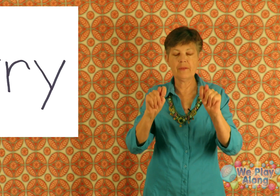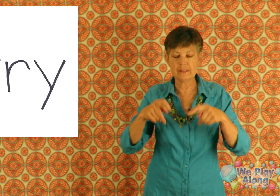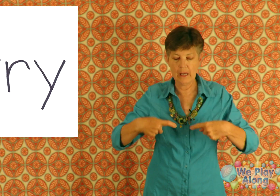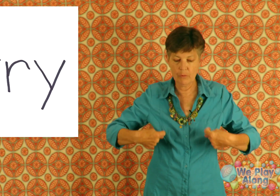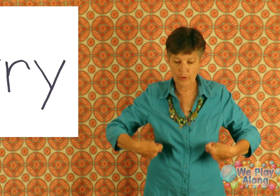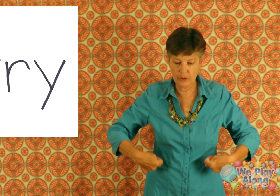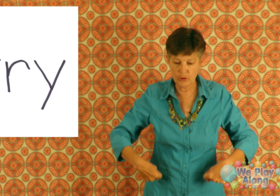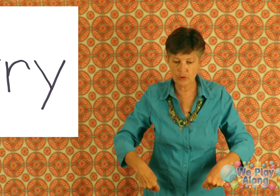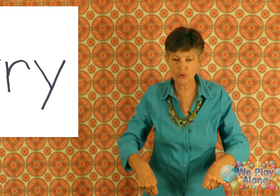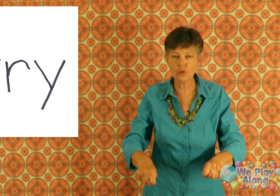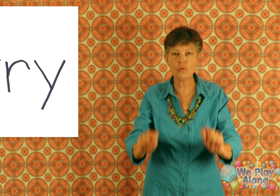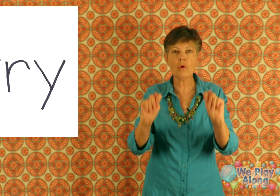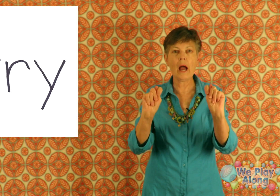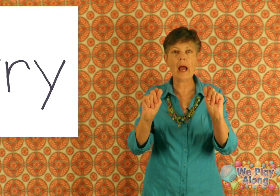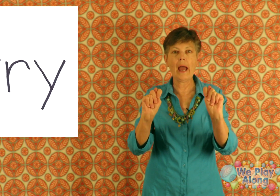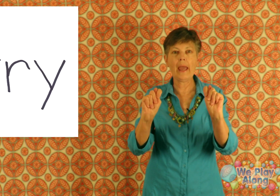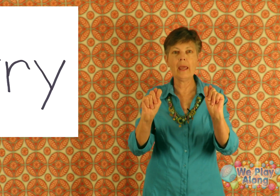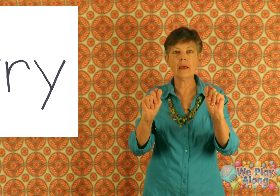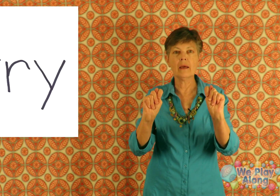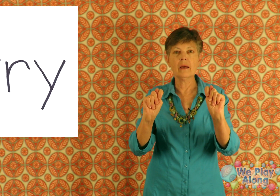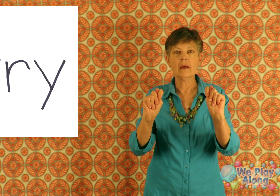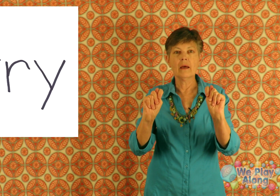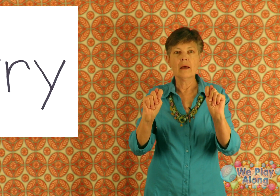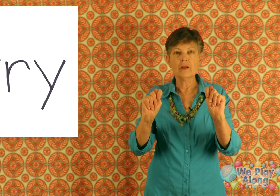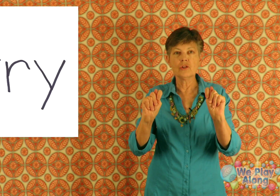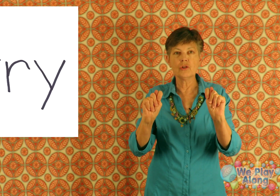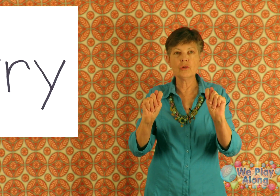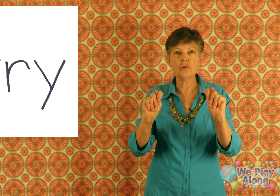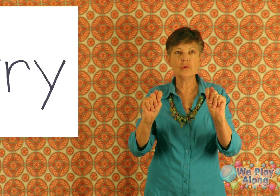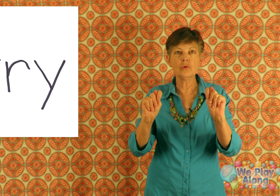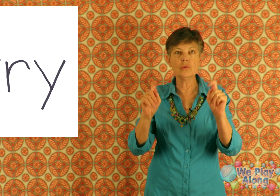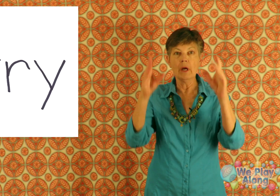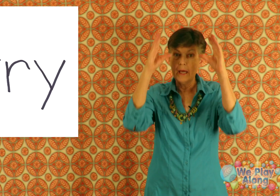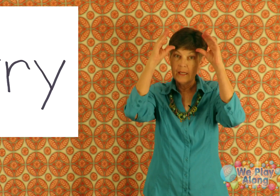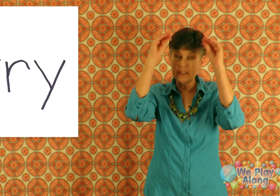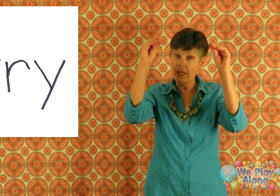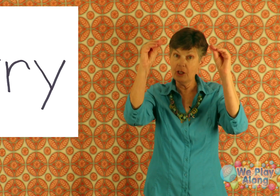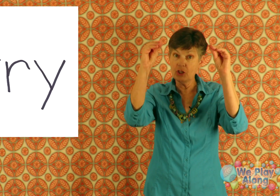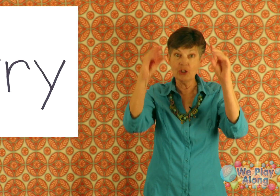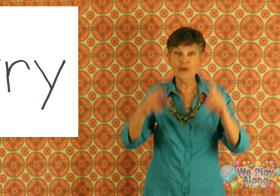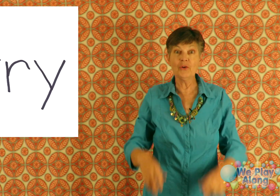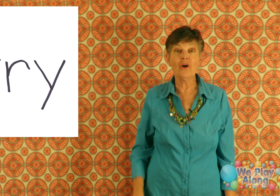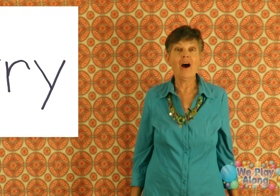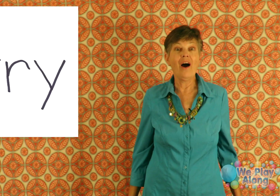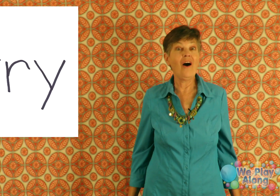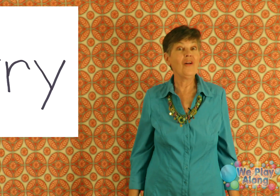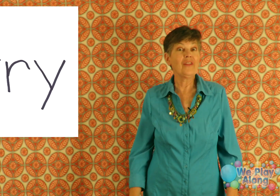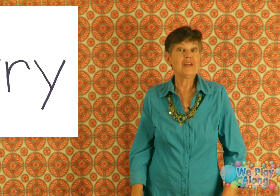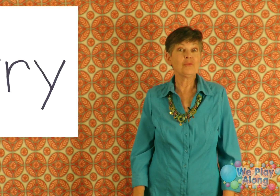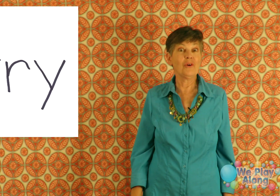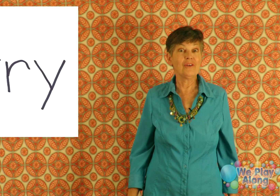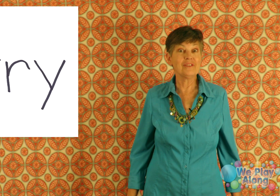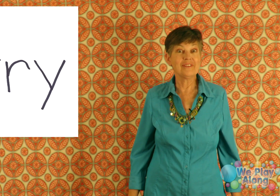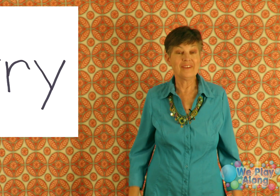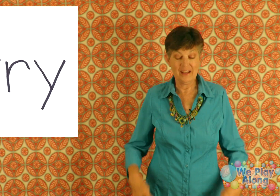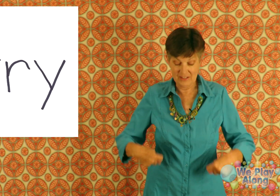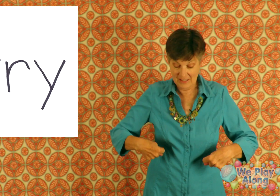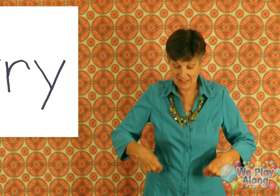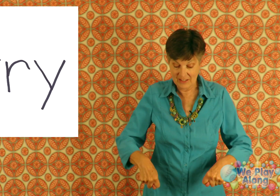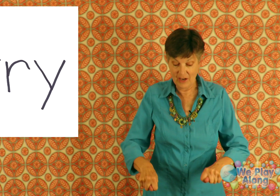this. I'm going to try to teach you all these words. Okay, this is a sign